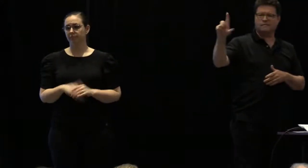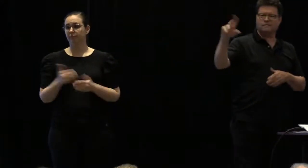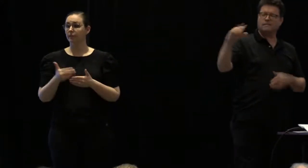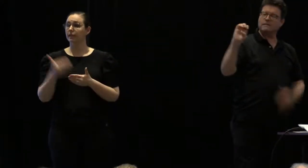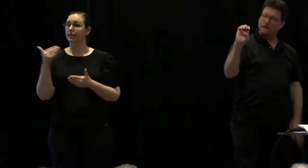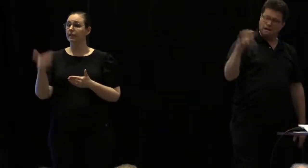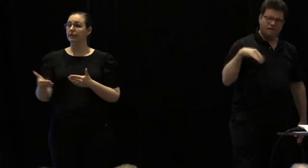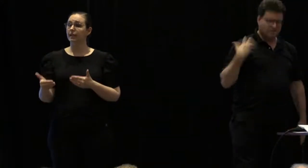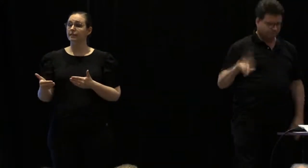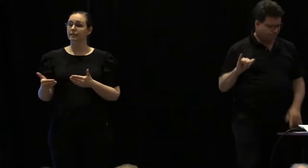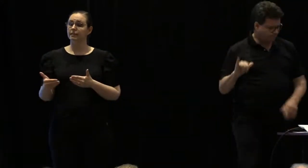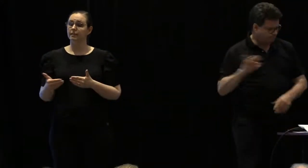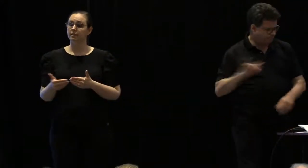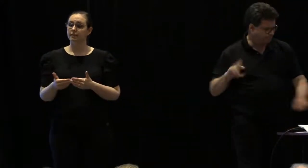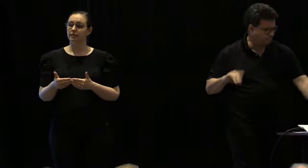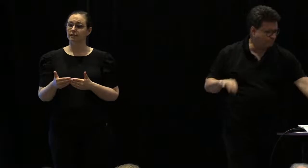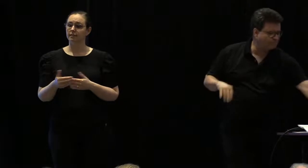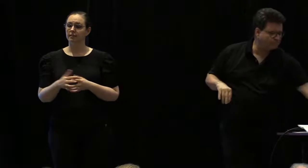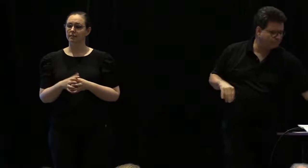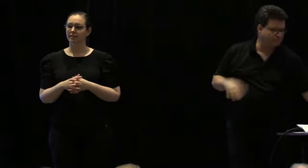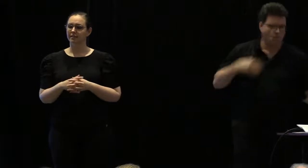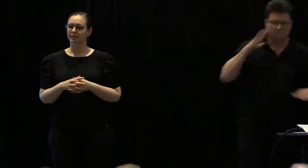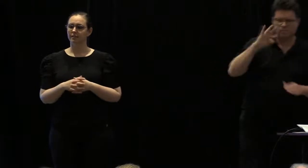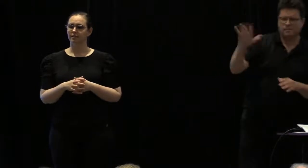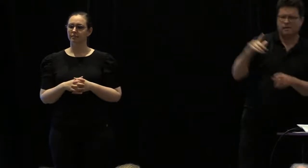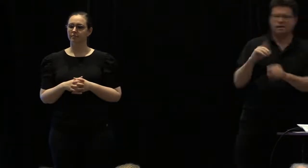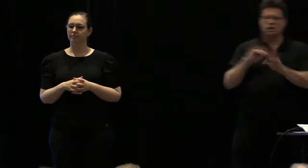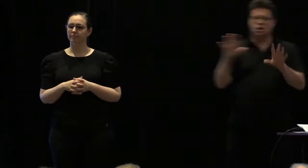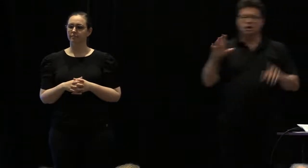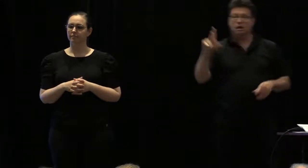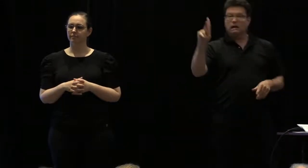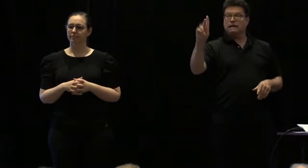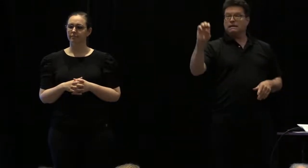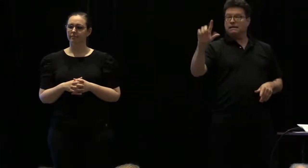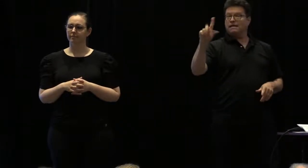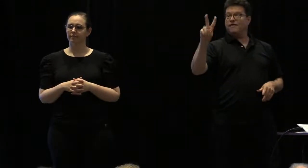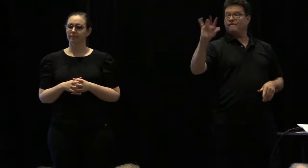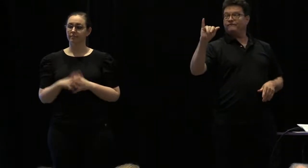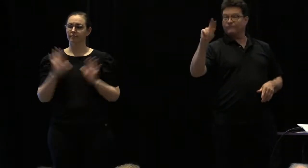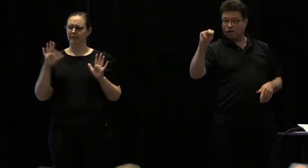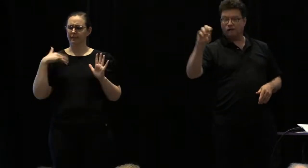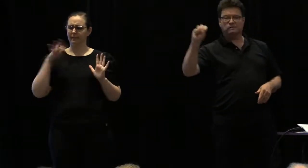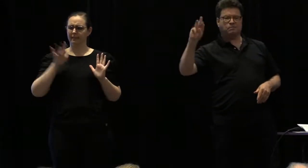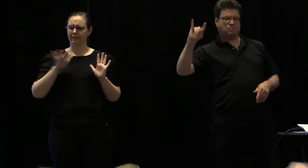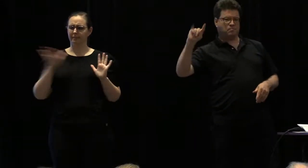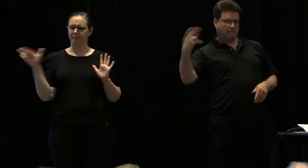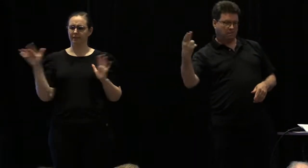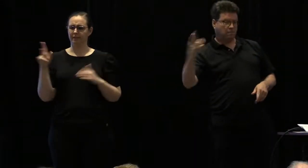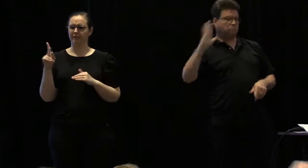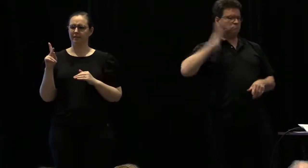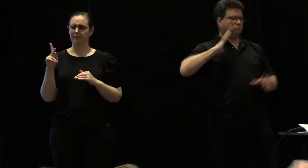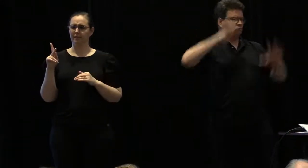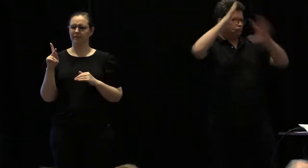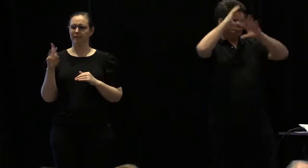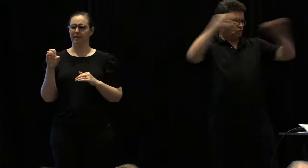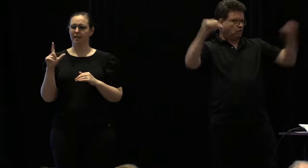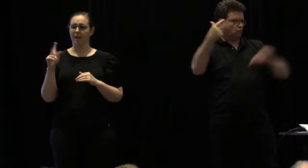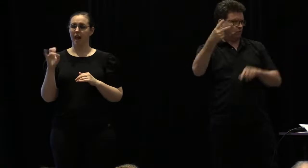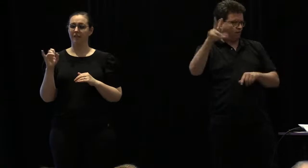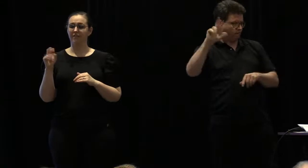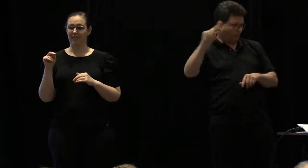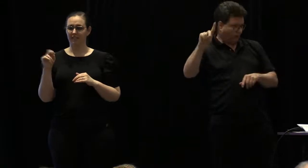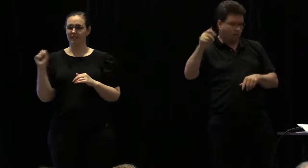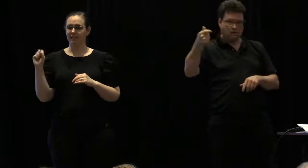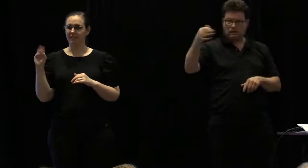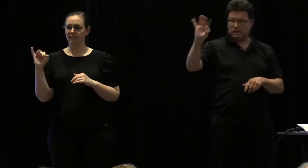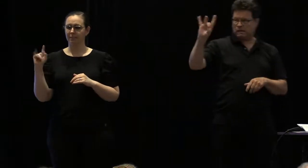The next remarks. Oh yeah, my hand is a little sore. I'm gonna try to spell clearly. Kevin Smith,